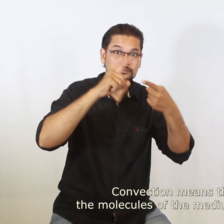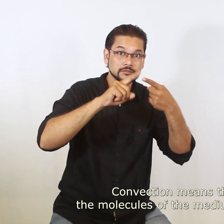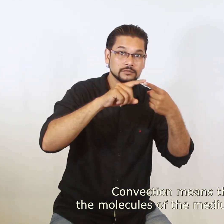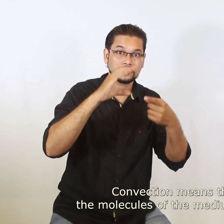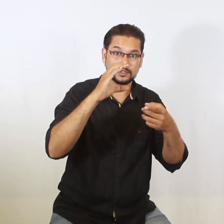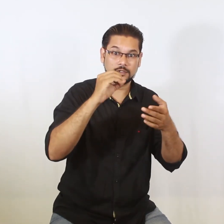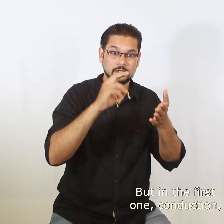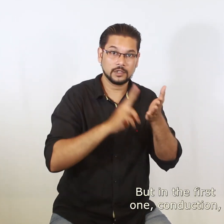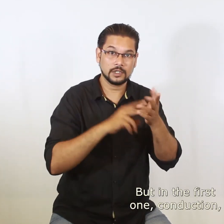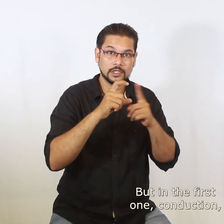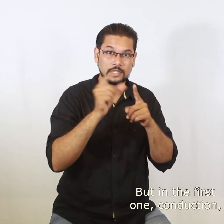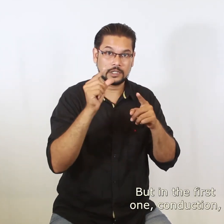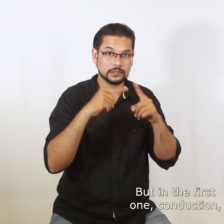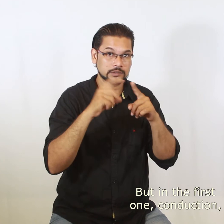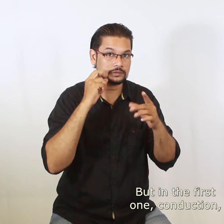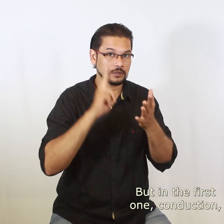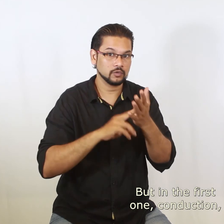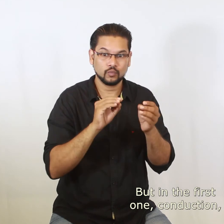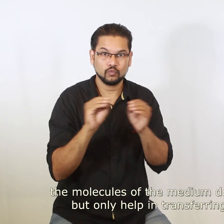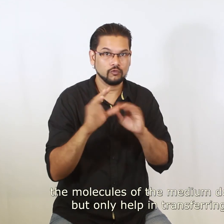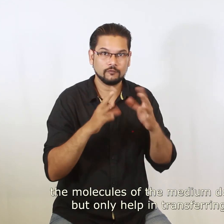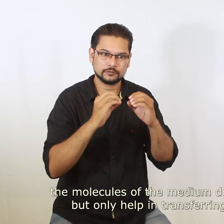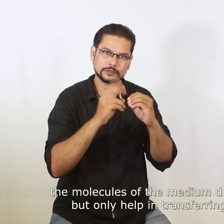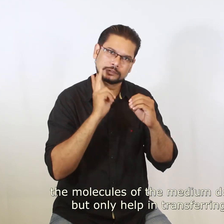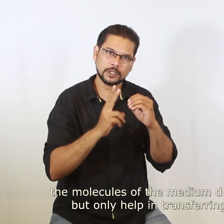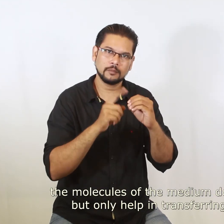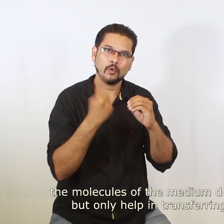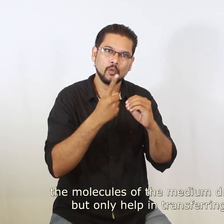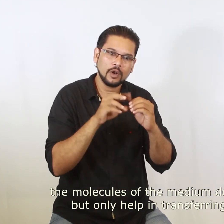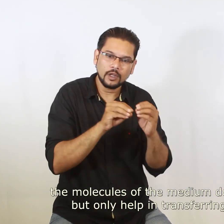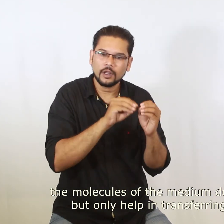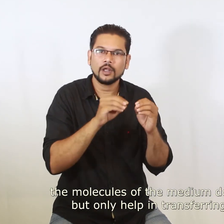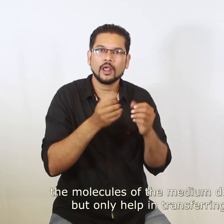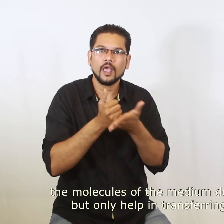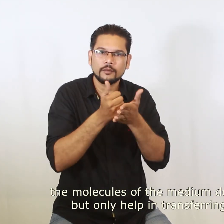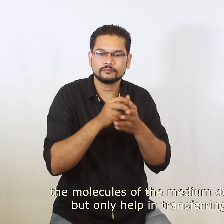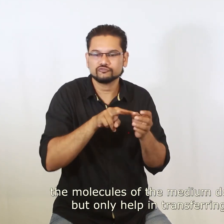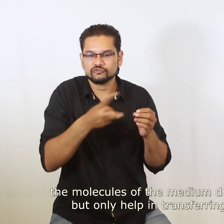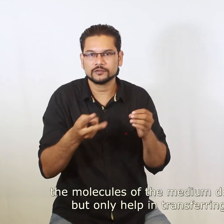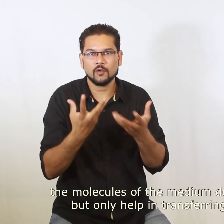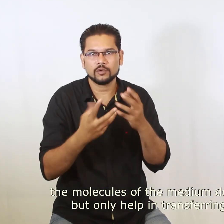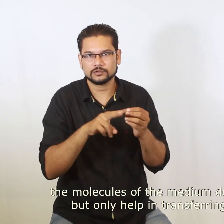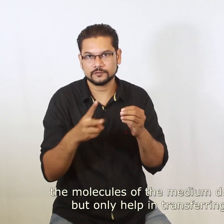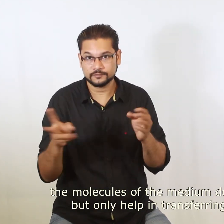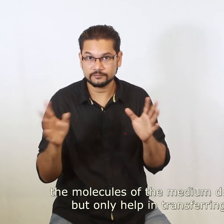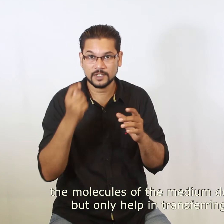But in the first one, conduction, the molecules of the medium do not move but only help in transferring the